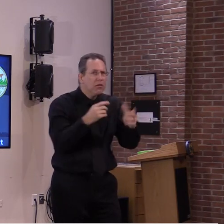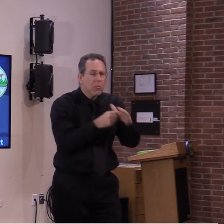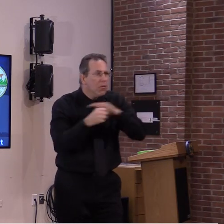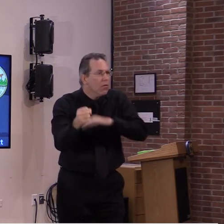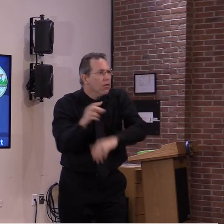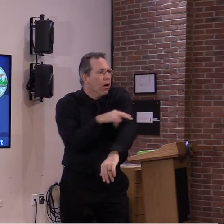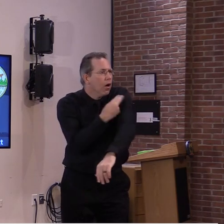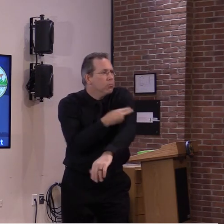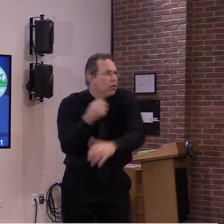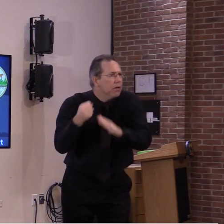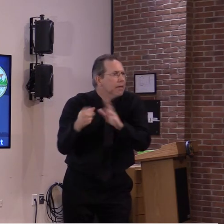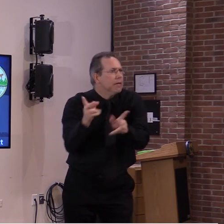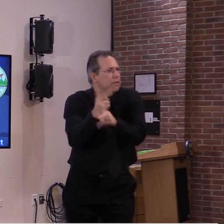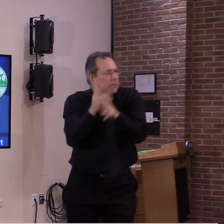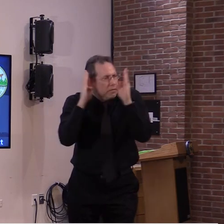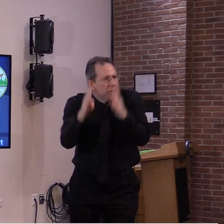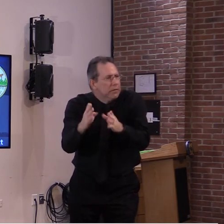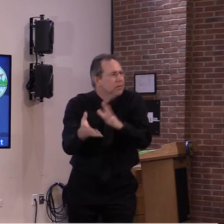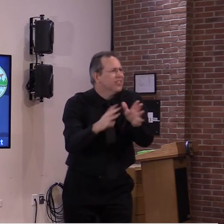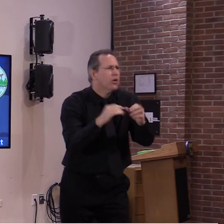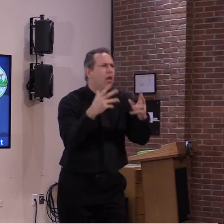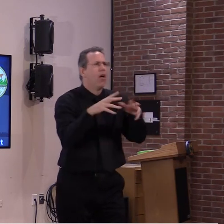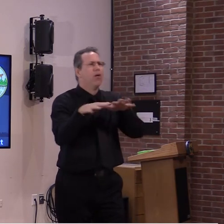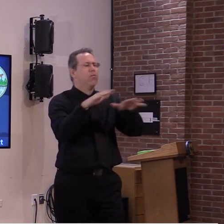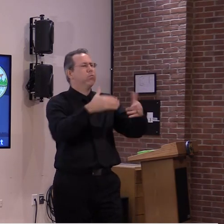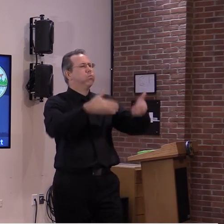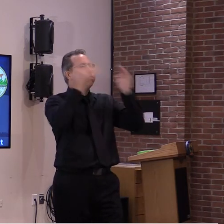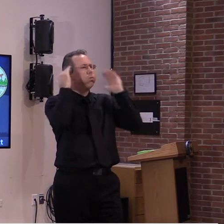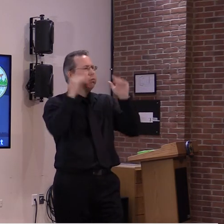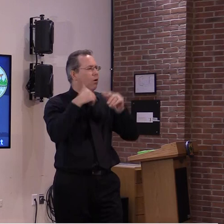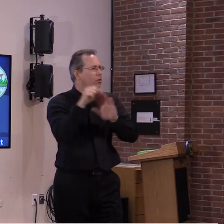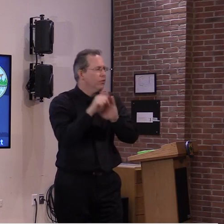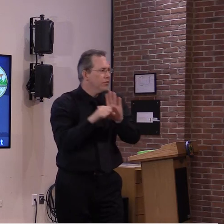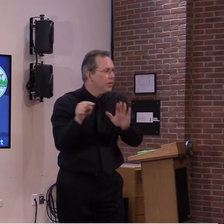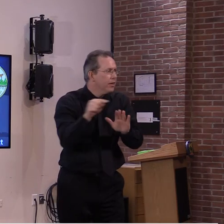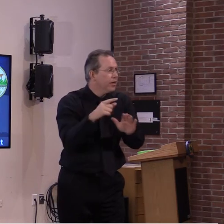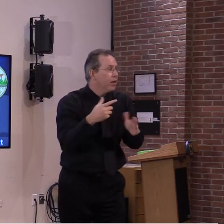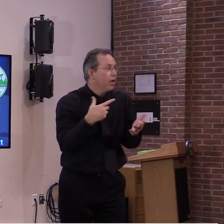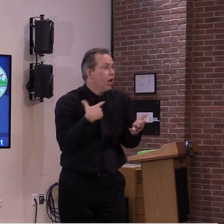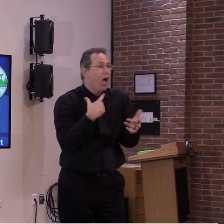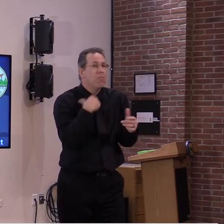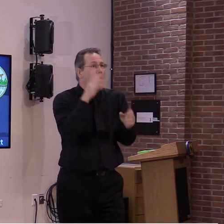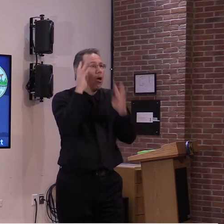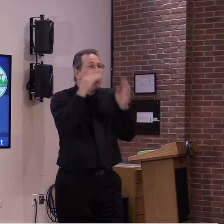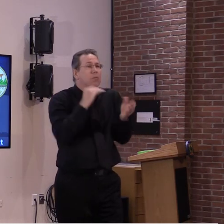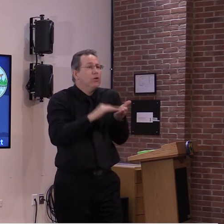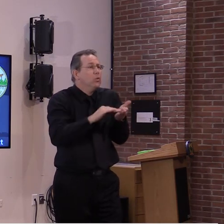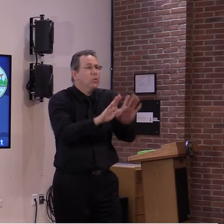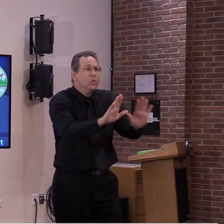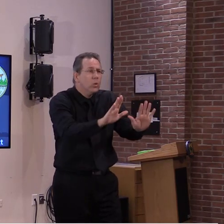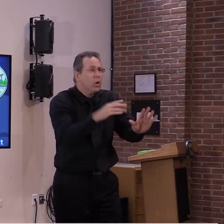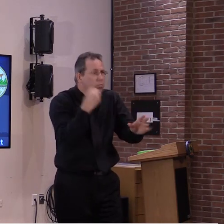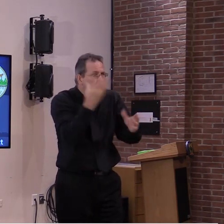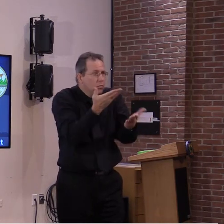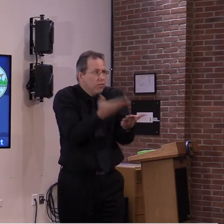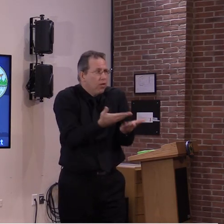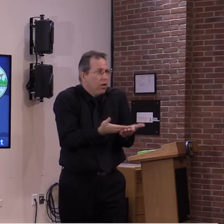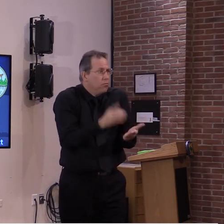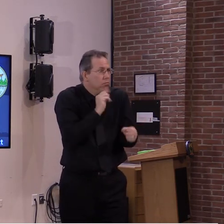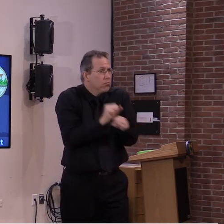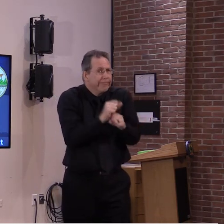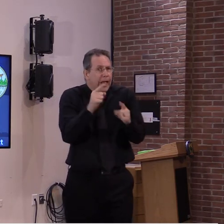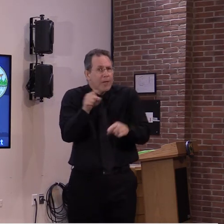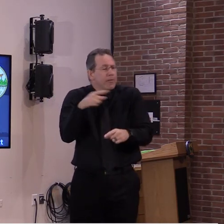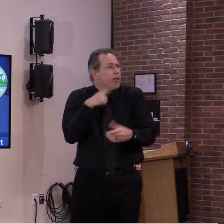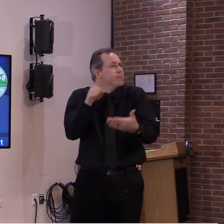issues. Not to give excuses, but that is the criticism that's being directed